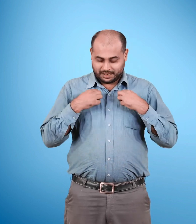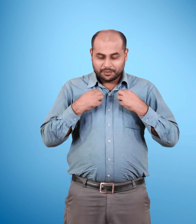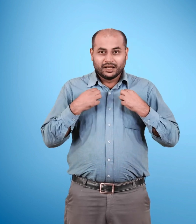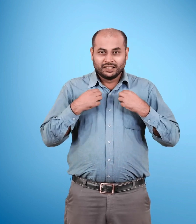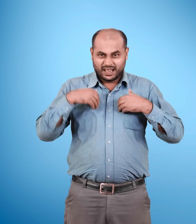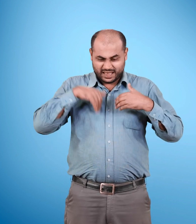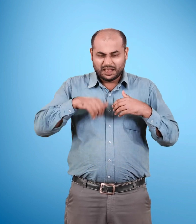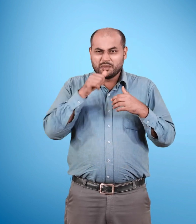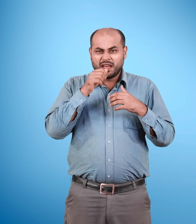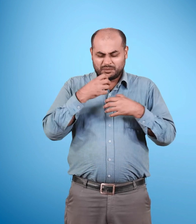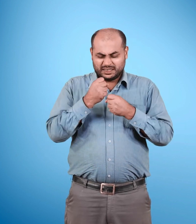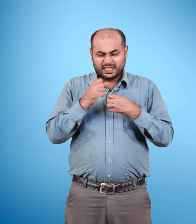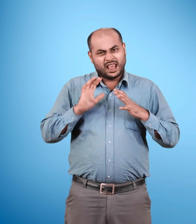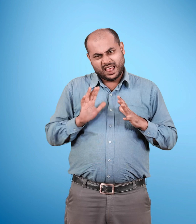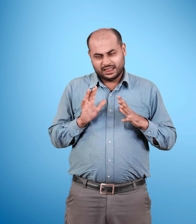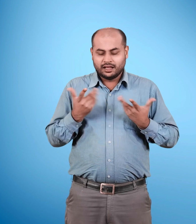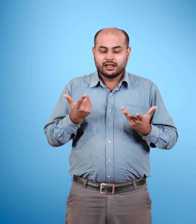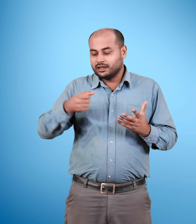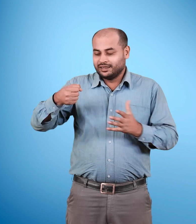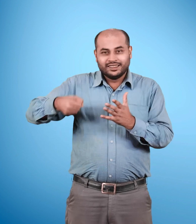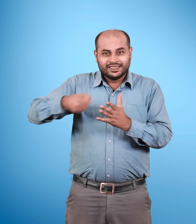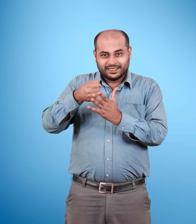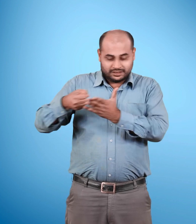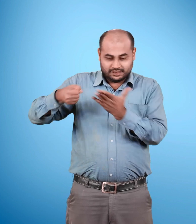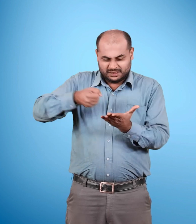Steam rising from wet clothes while they are ironed.